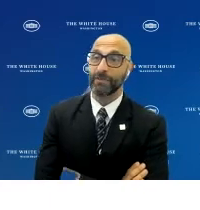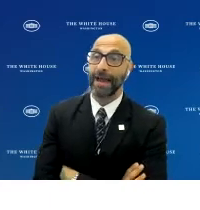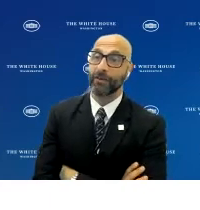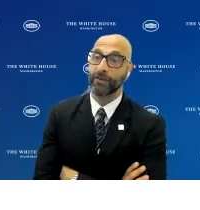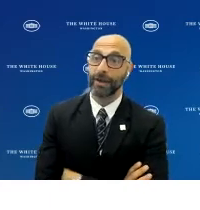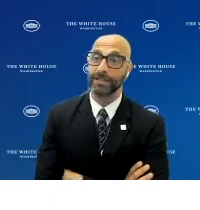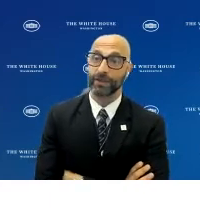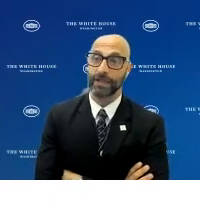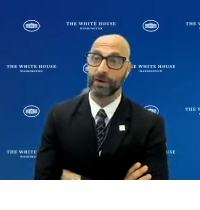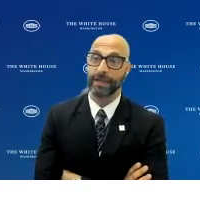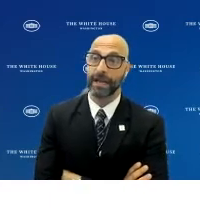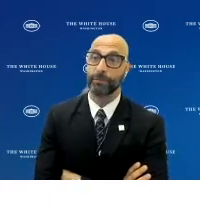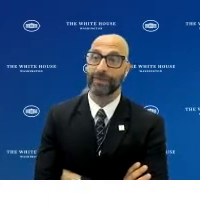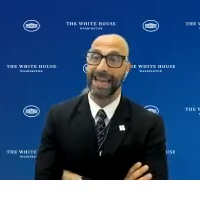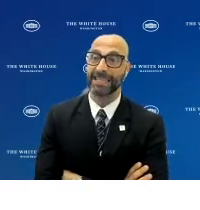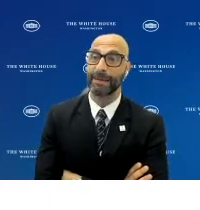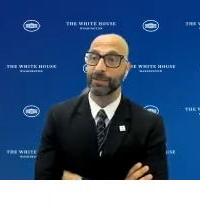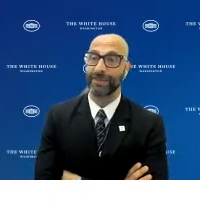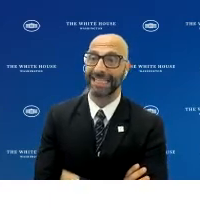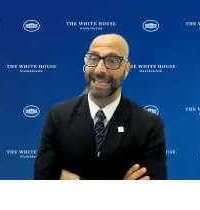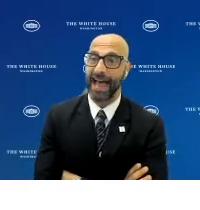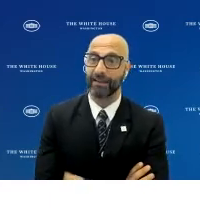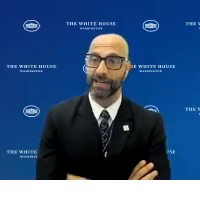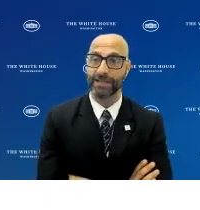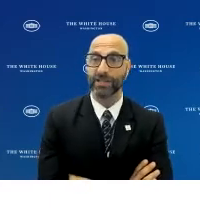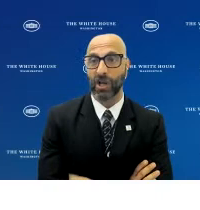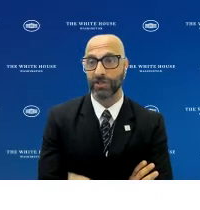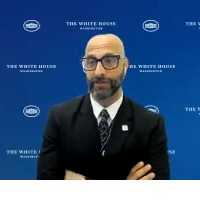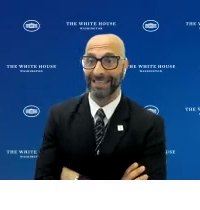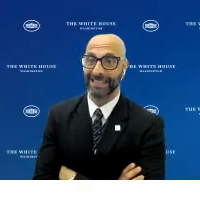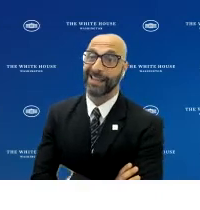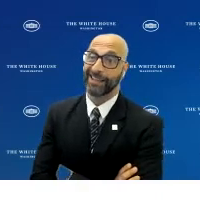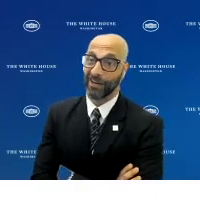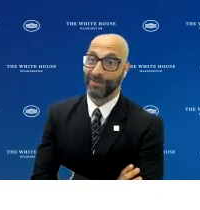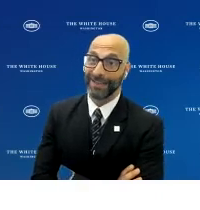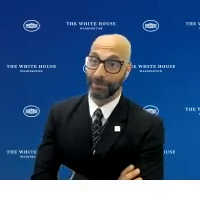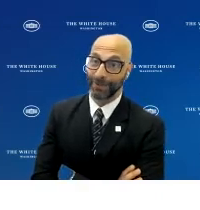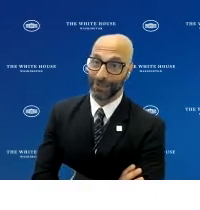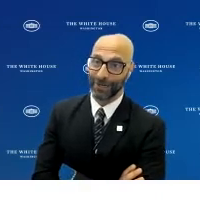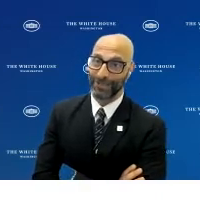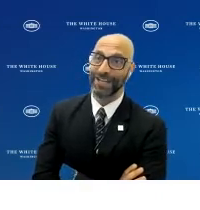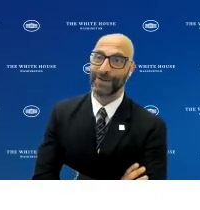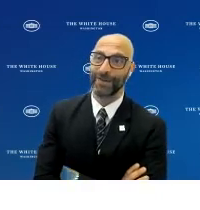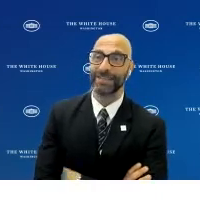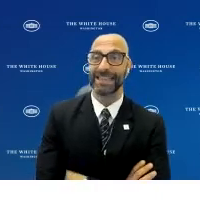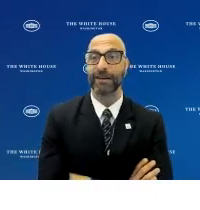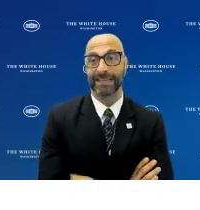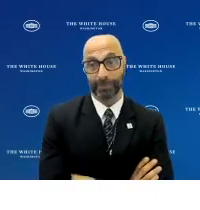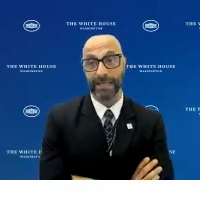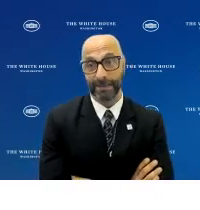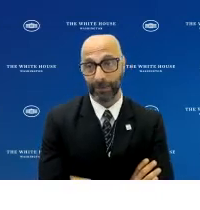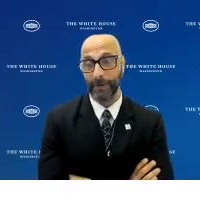first. And so the macro ones really focus on providing special vaccine allocations to large events. The large events are pretty large,